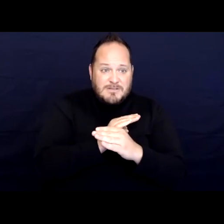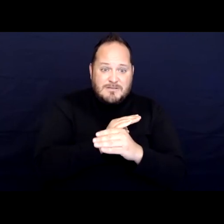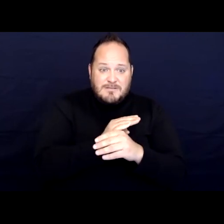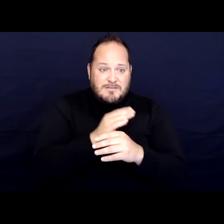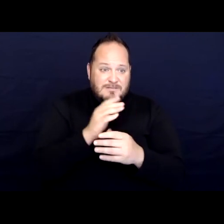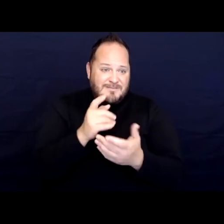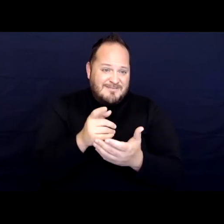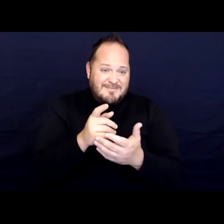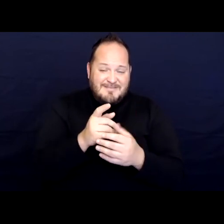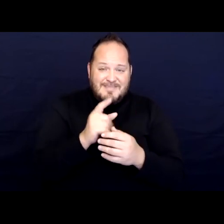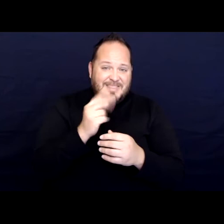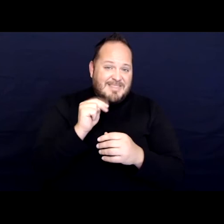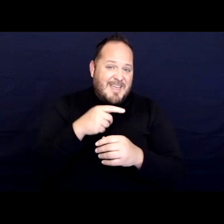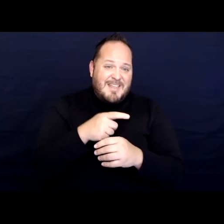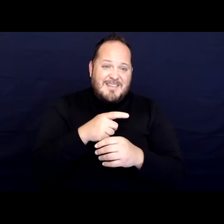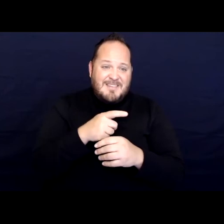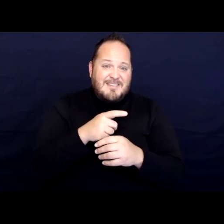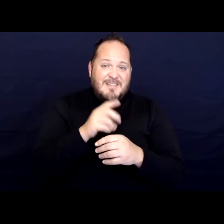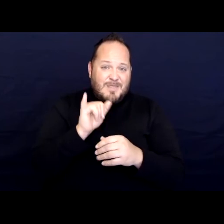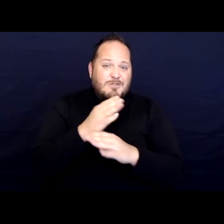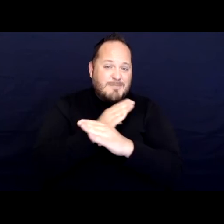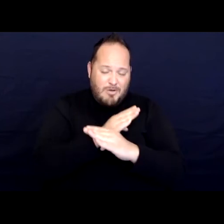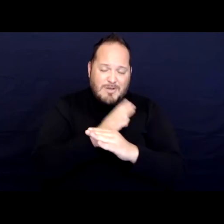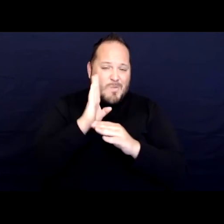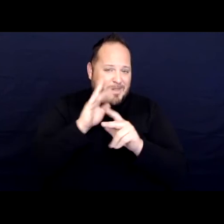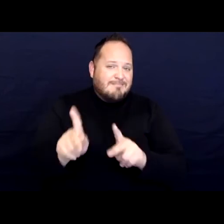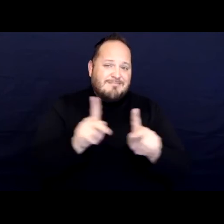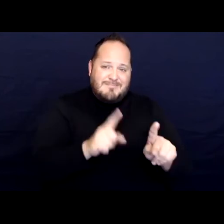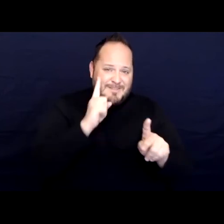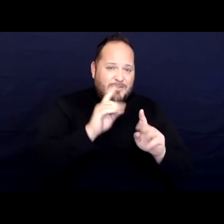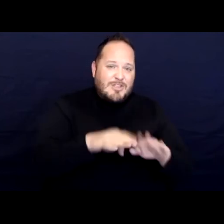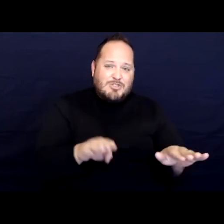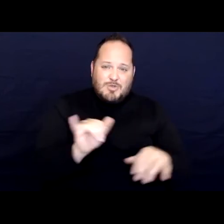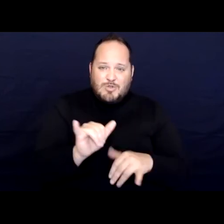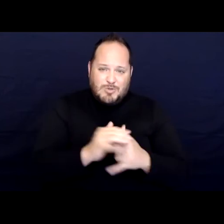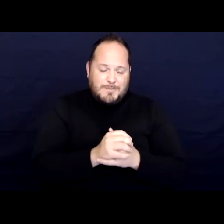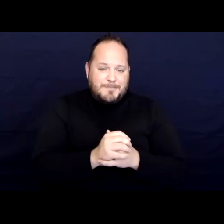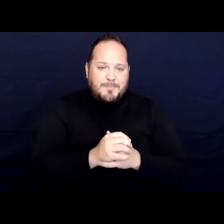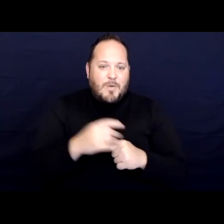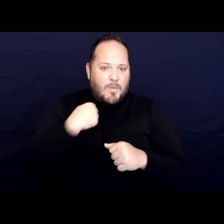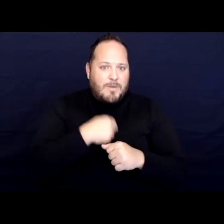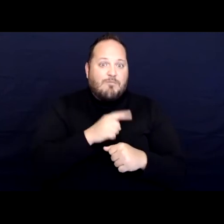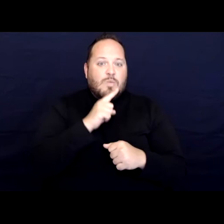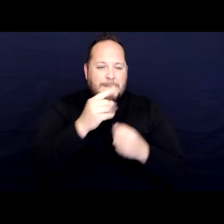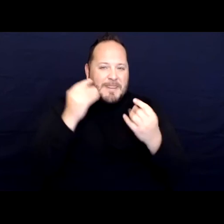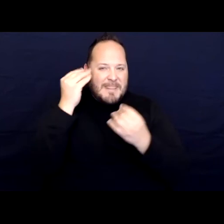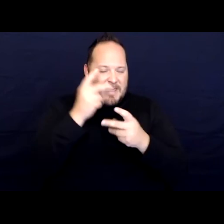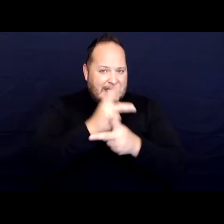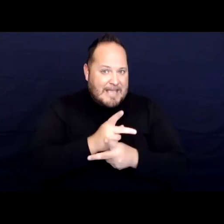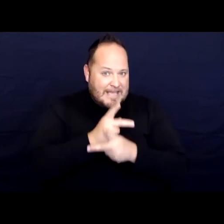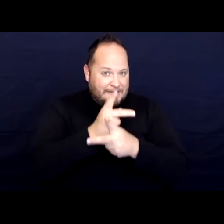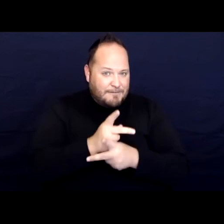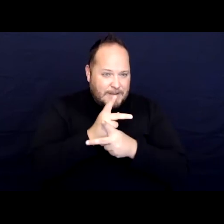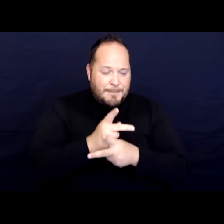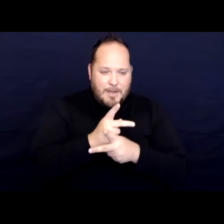way, those barriers are going to exist for the children. And so we really have been thinking carefully about how do